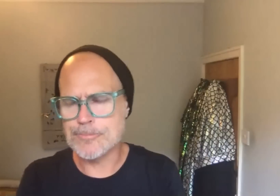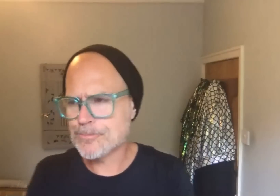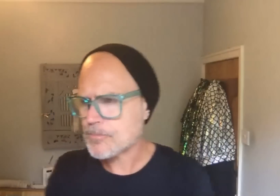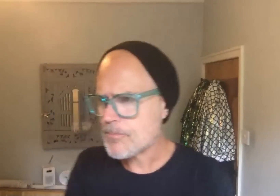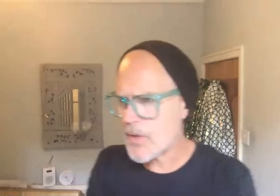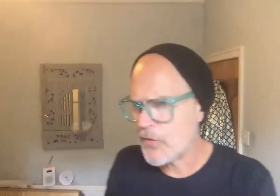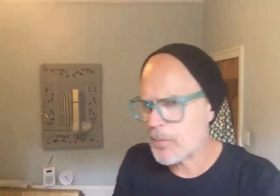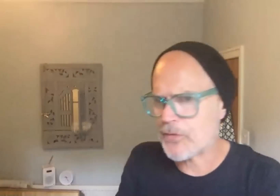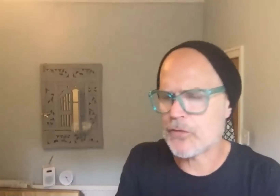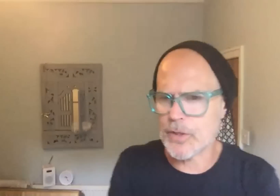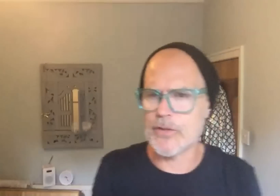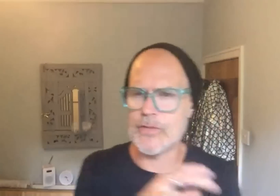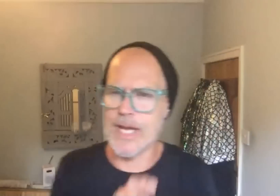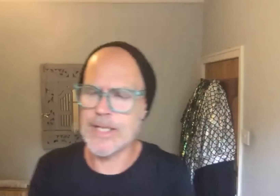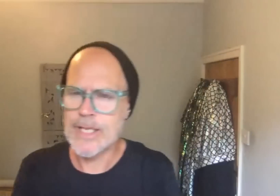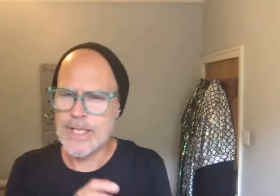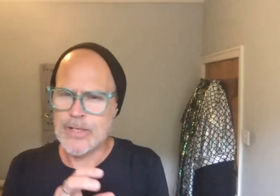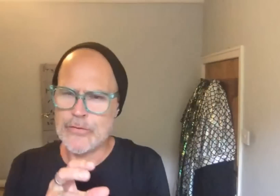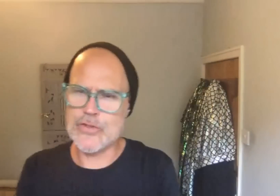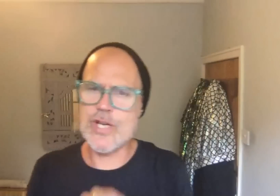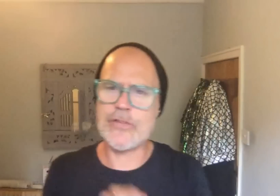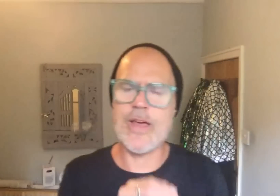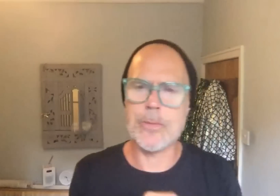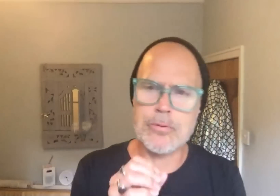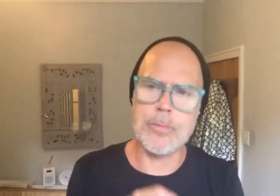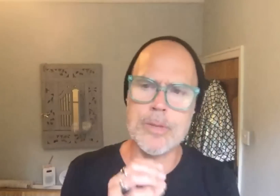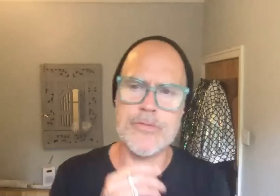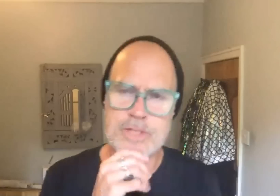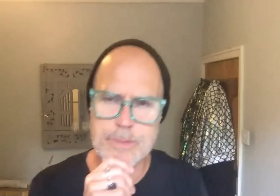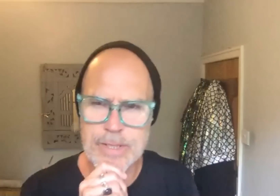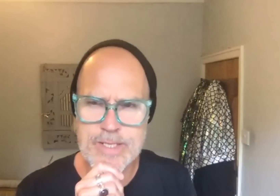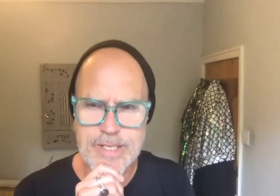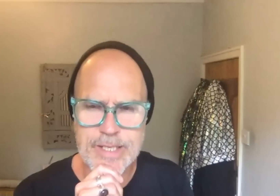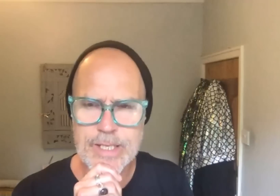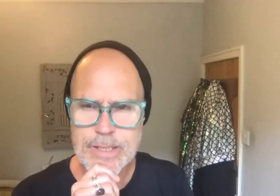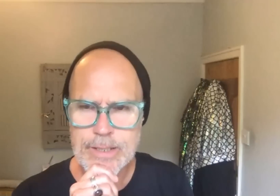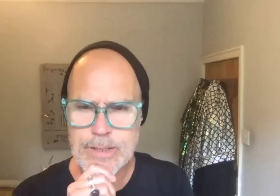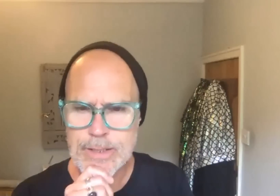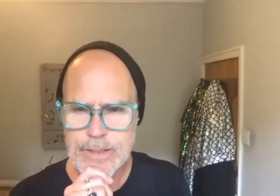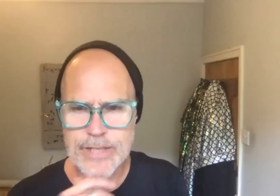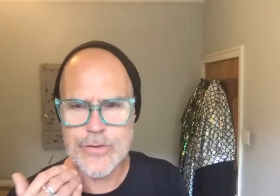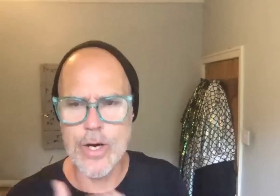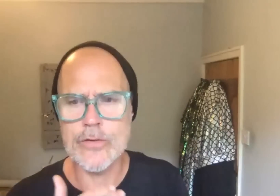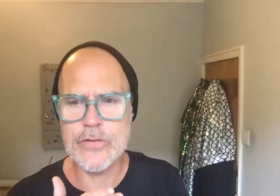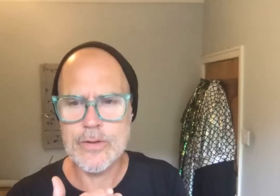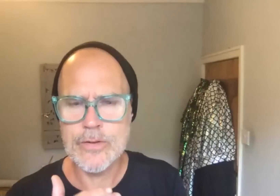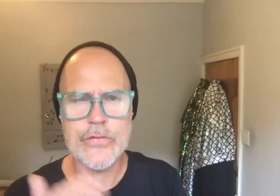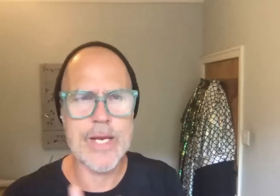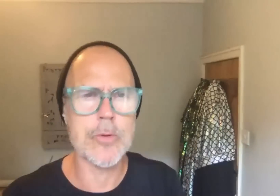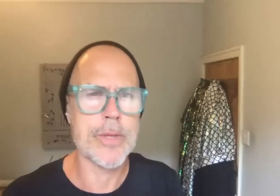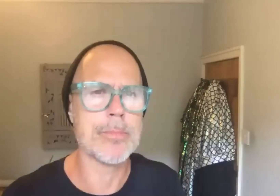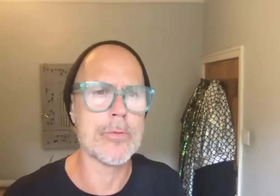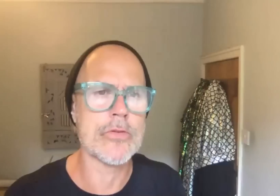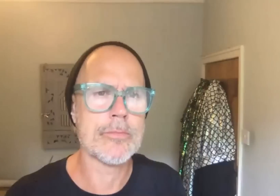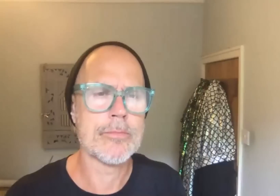Now, disability studies then suggest that the problem of disability is not